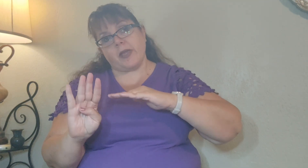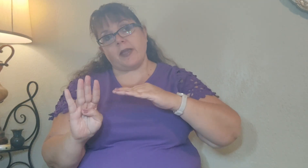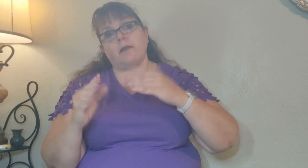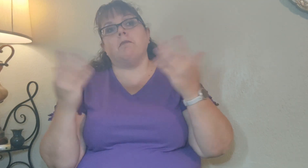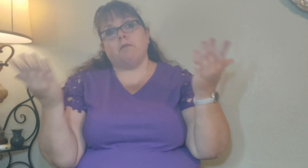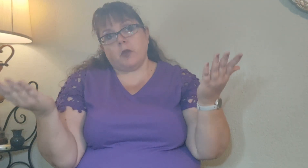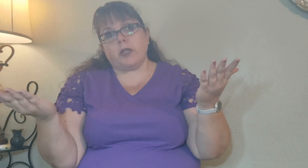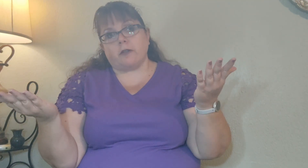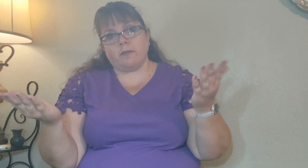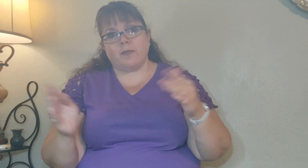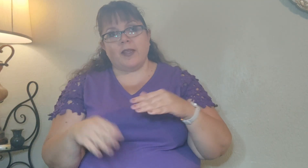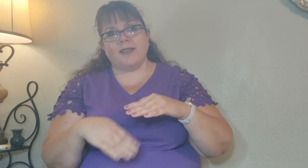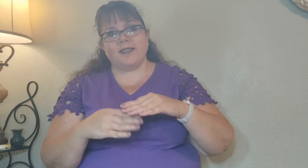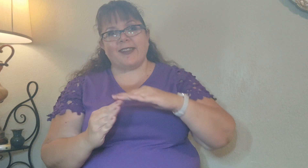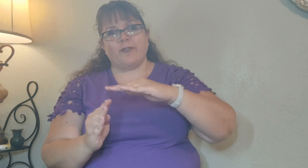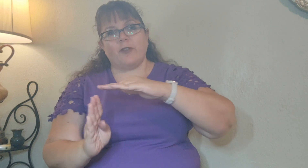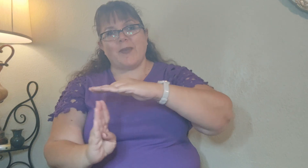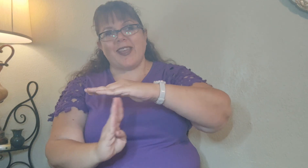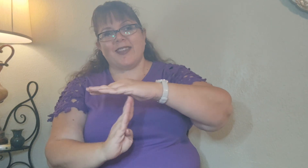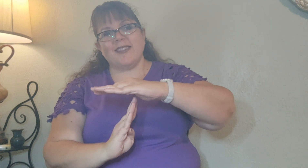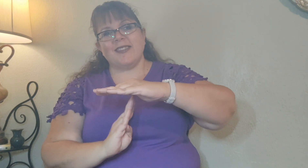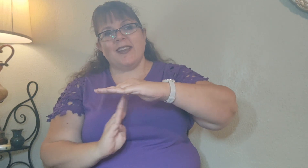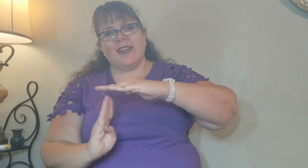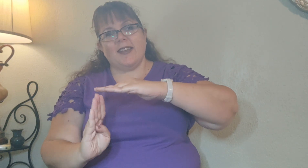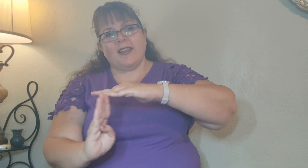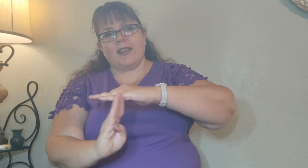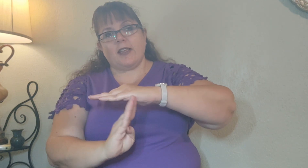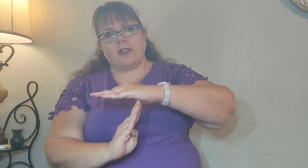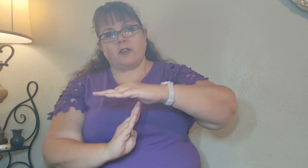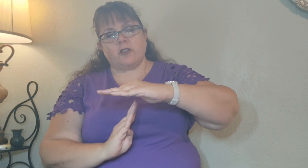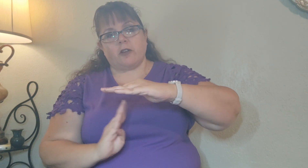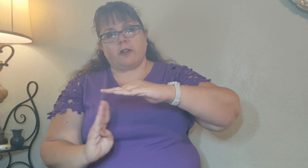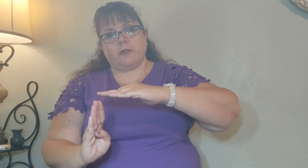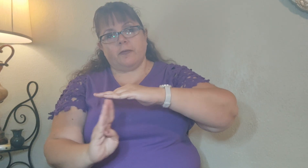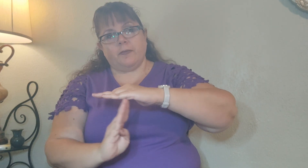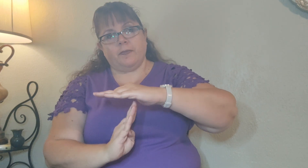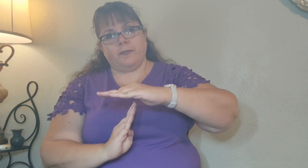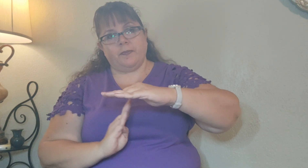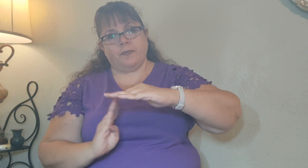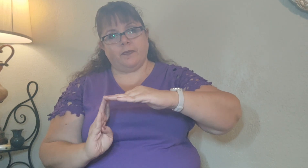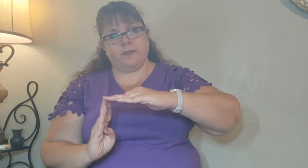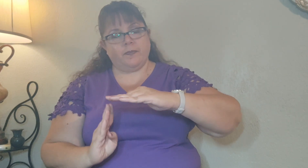B, standing for base, and you circle.